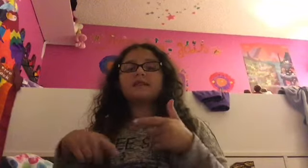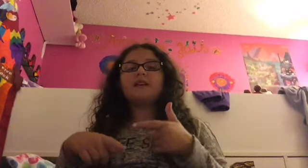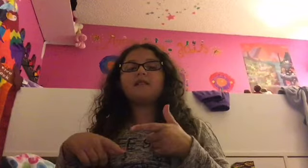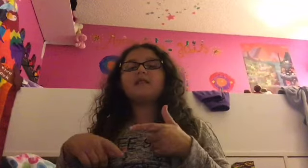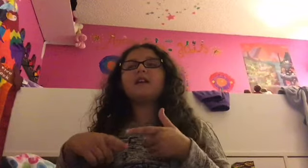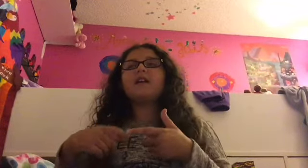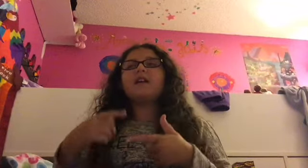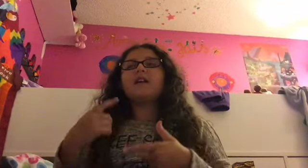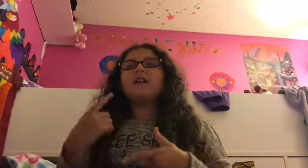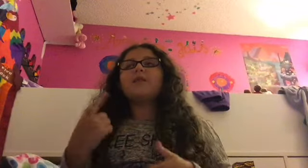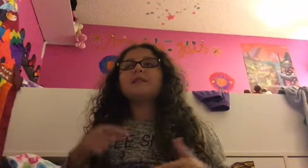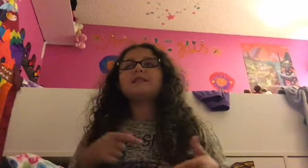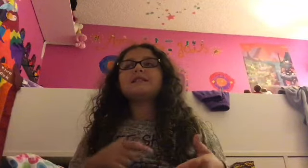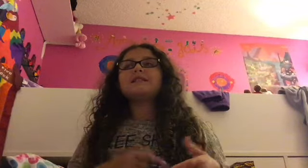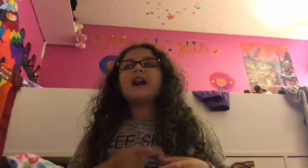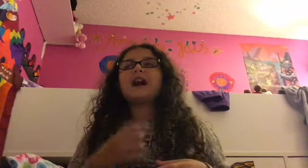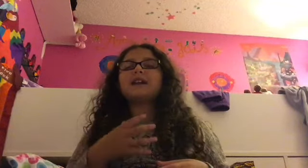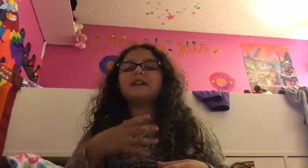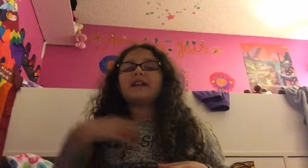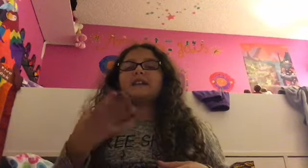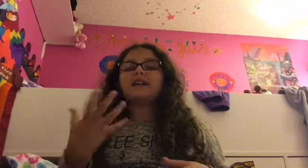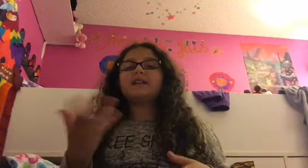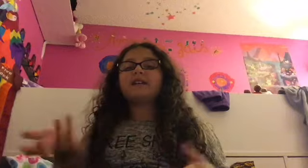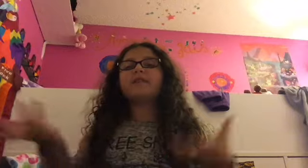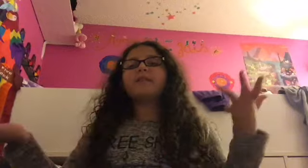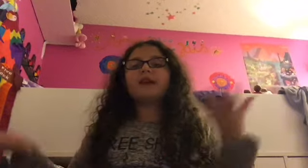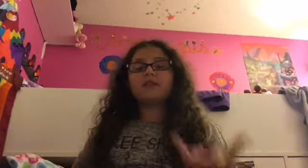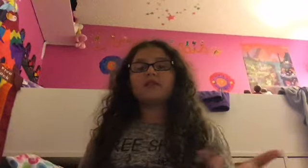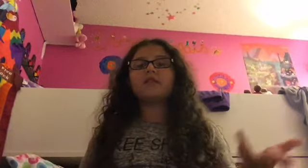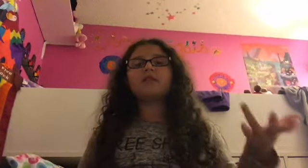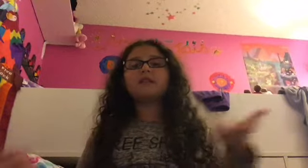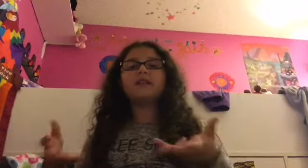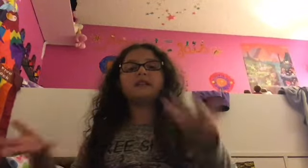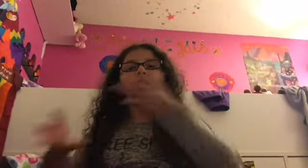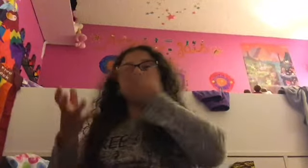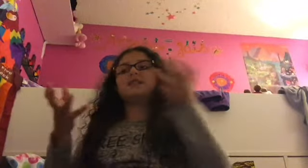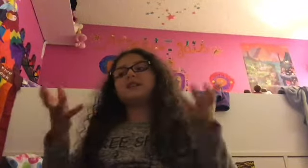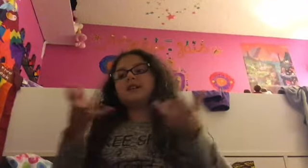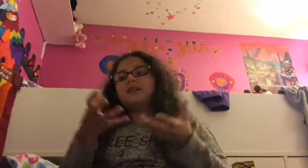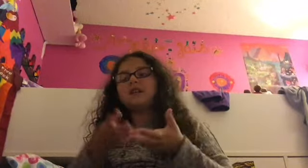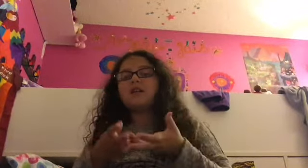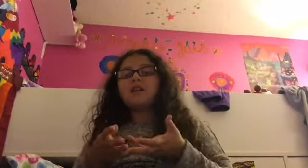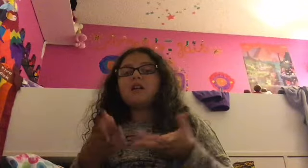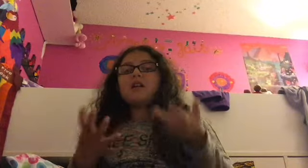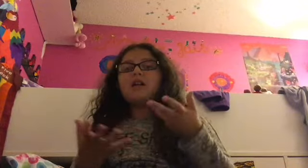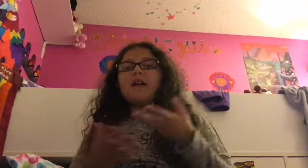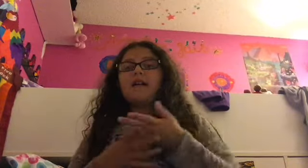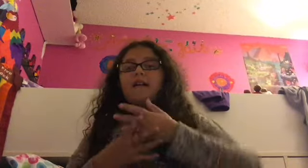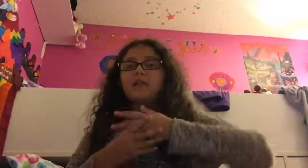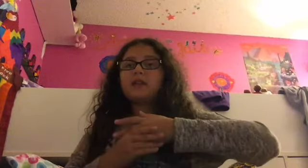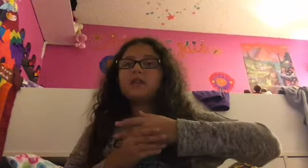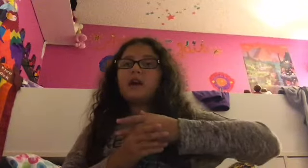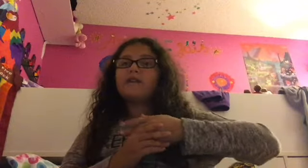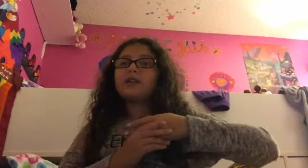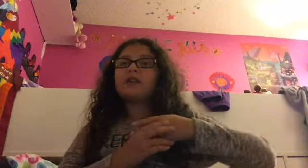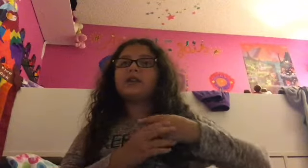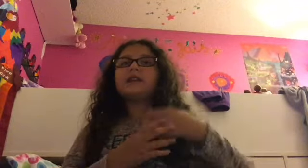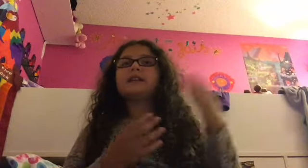down once I get like better and not sick. I'll make the cover and